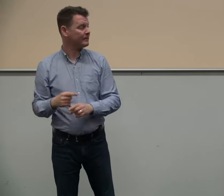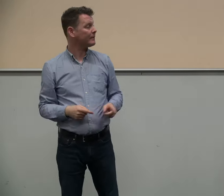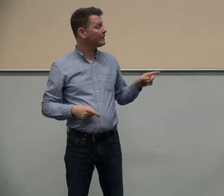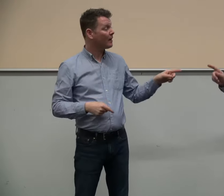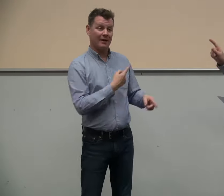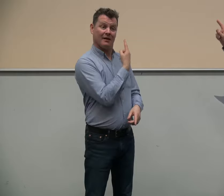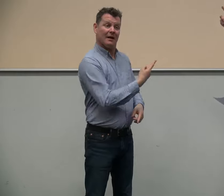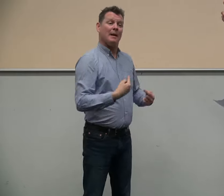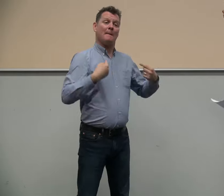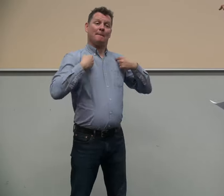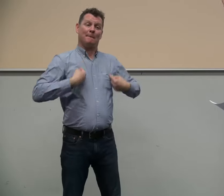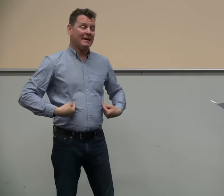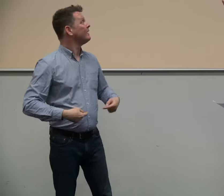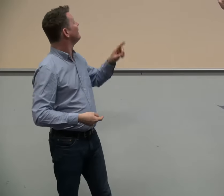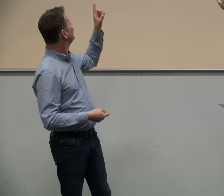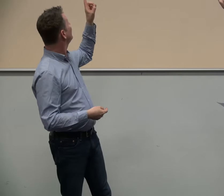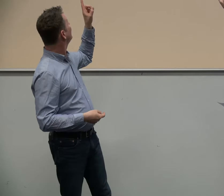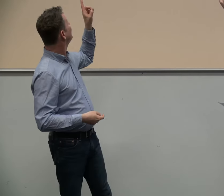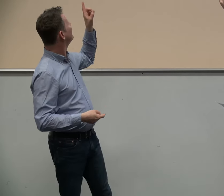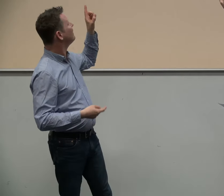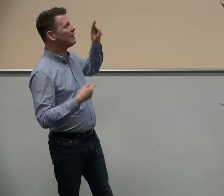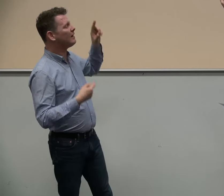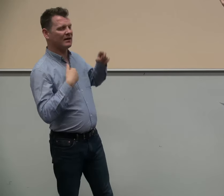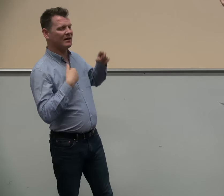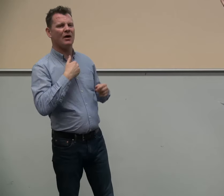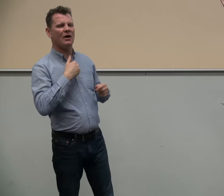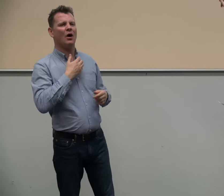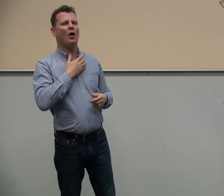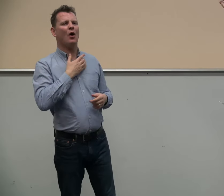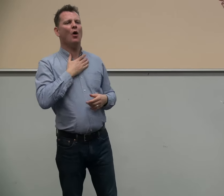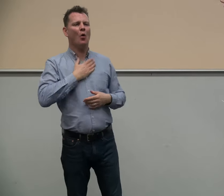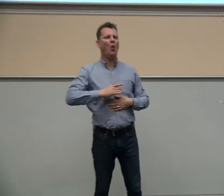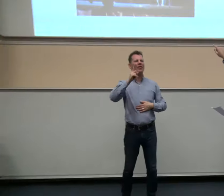I'm looking to do something more like this. This was from the show.